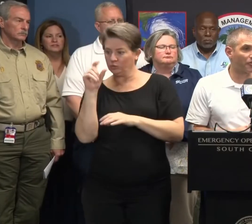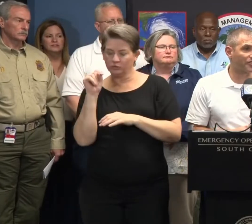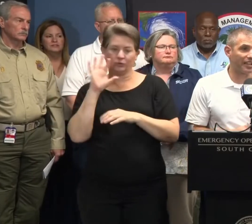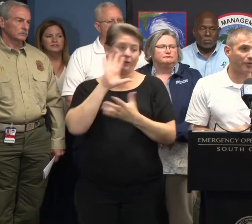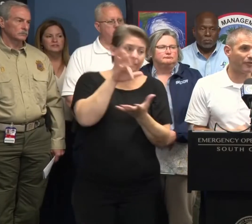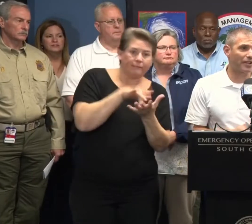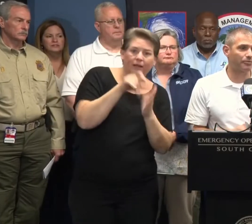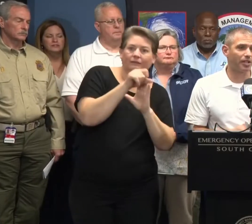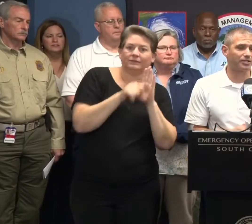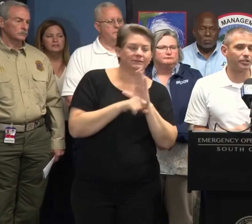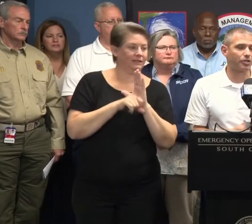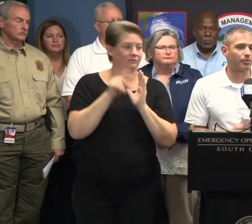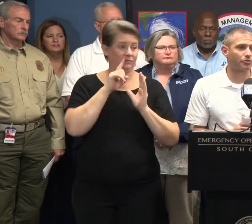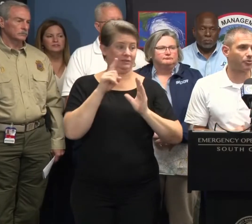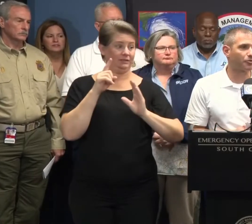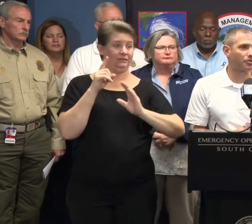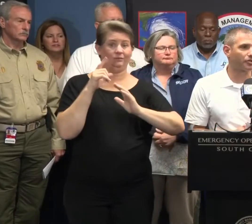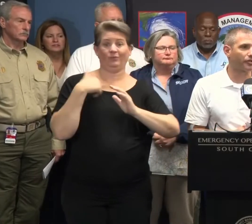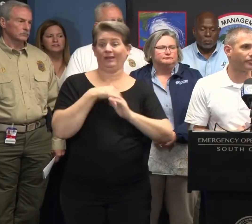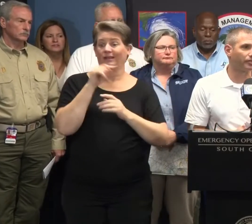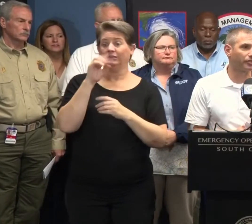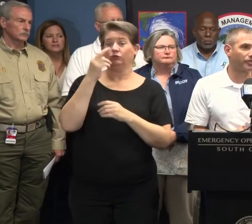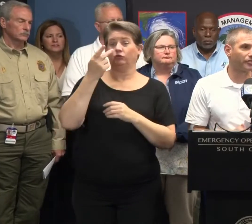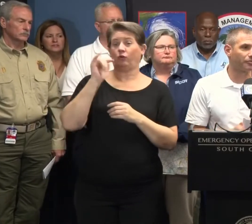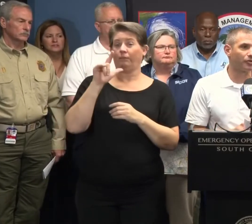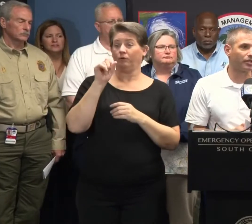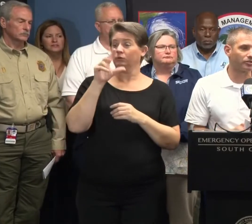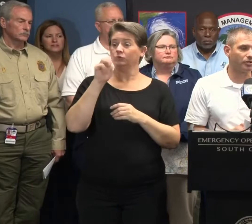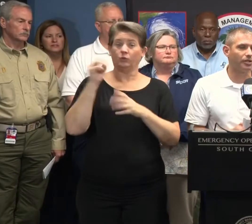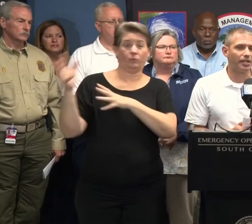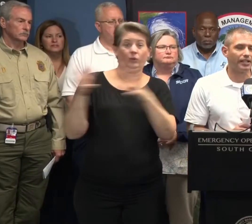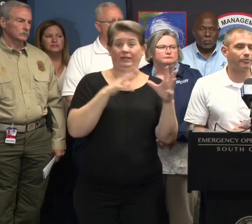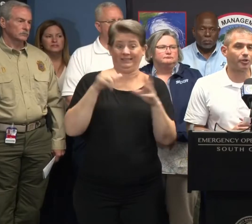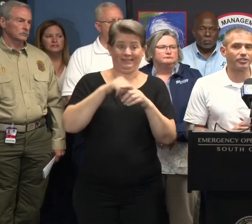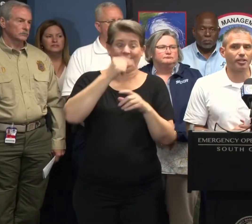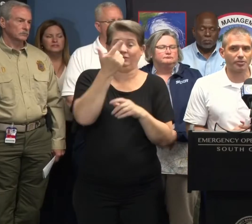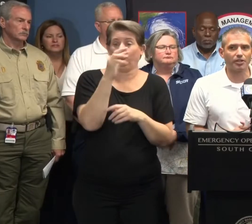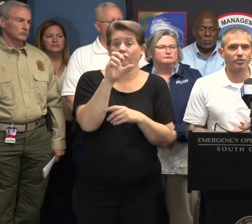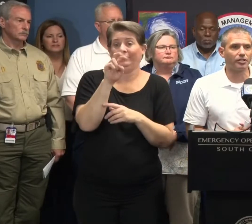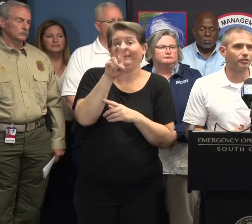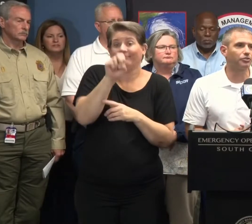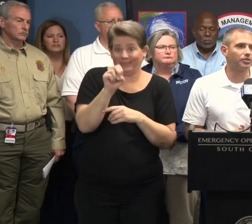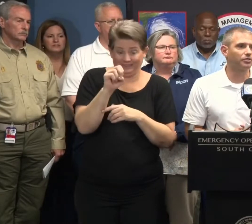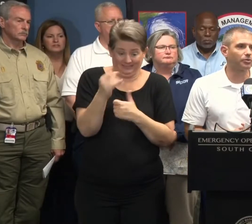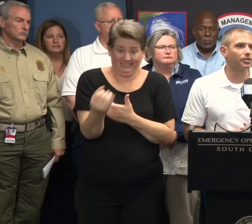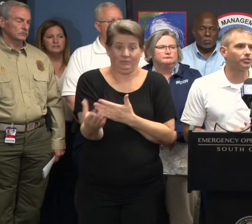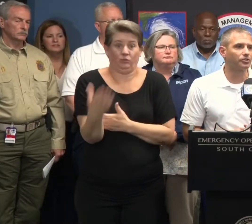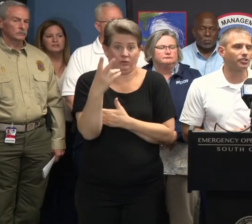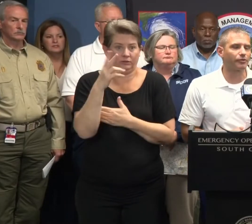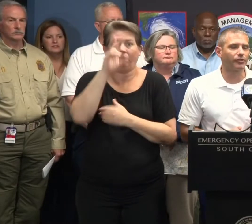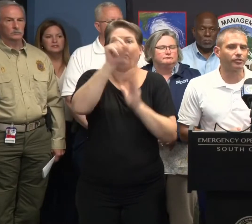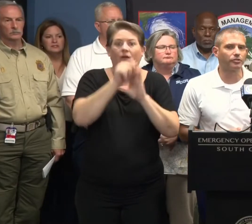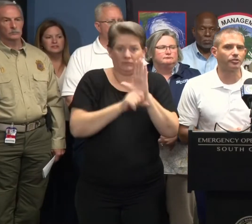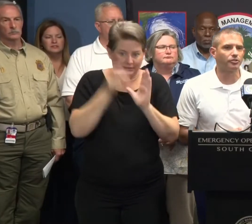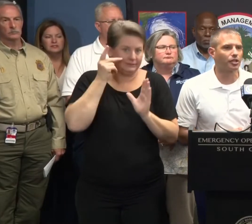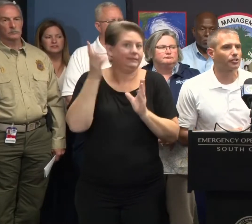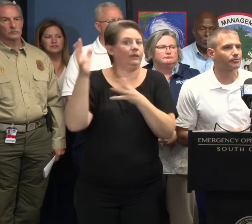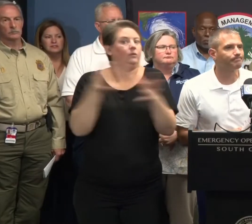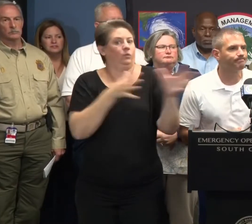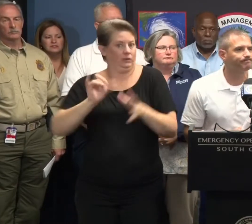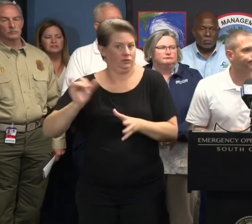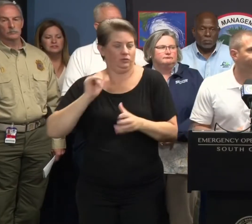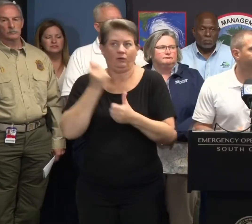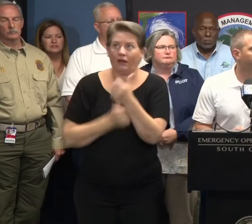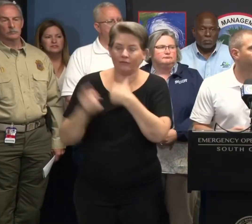central part of the state. We even had some gusts near tropical storm force in Greenville earlier this morning. So even parts of the upstate are seeing those winds as well. So just everyone really should just use